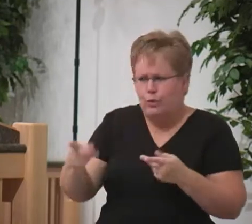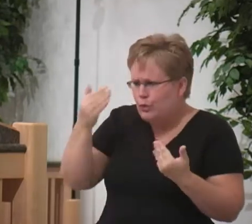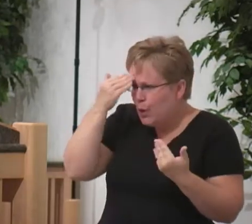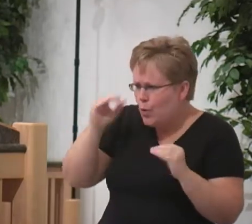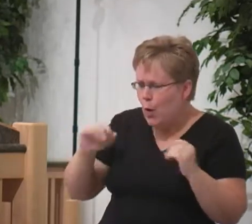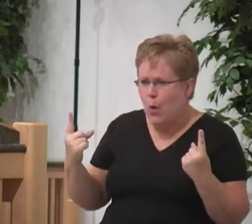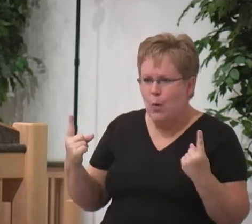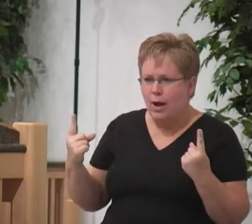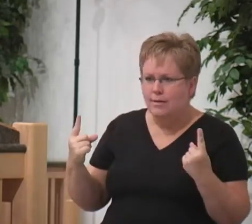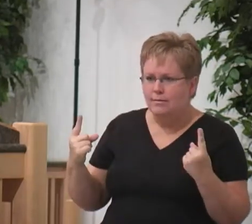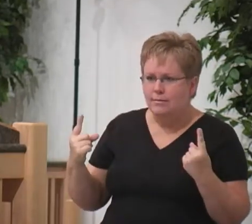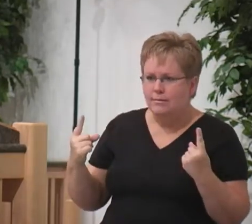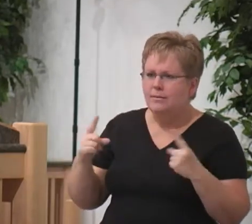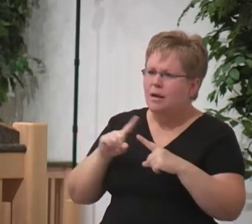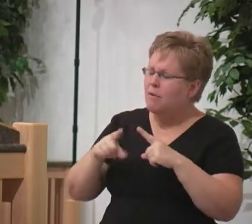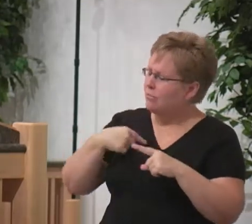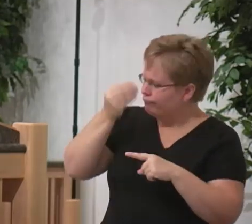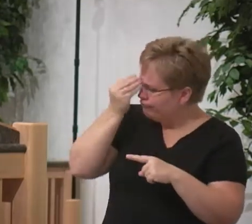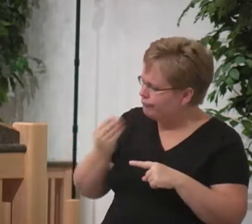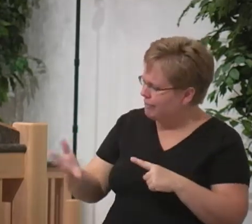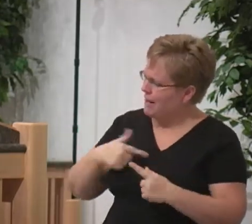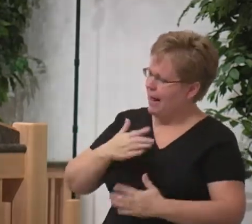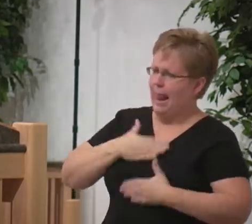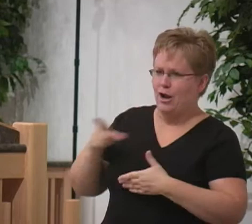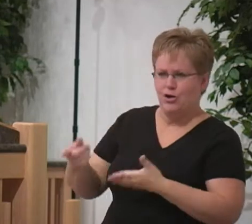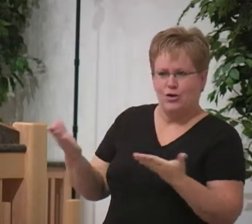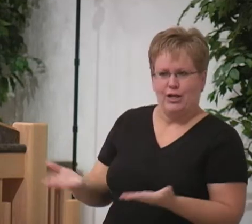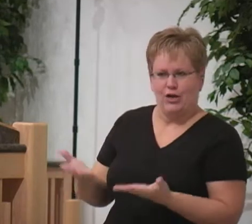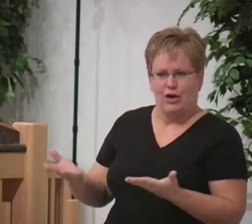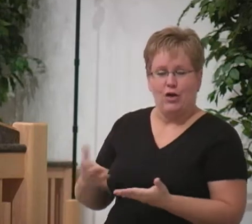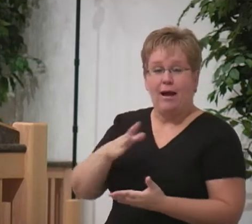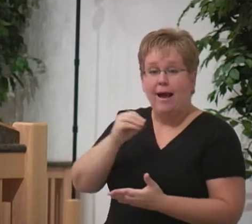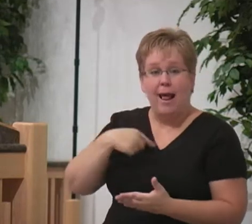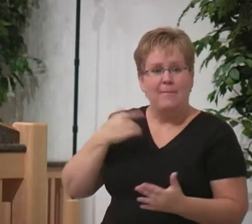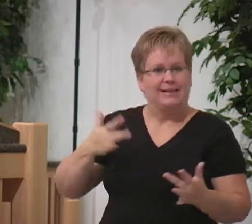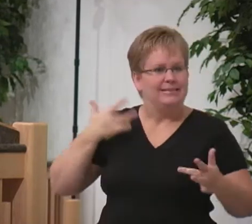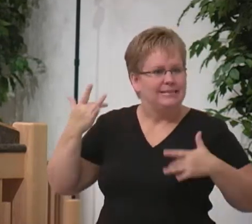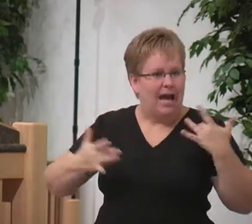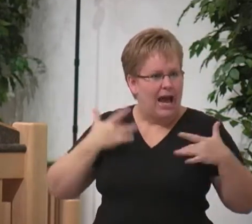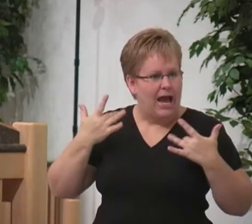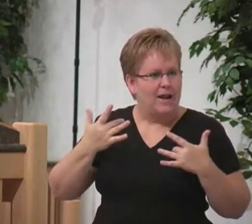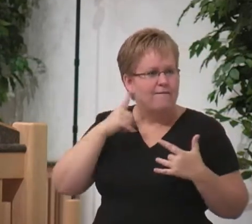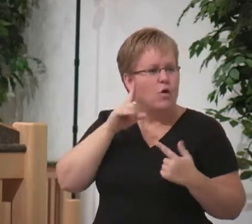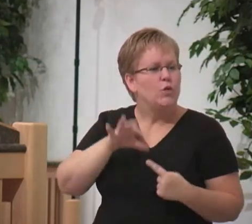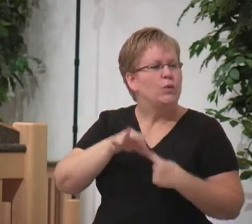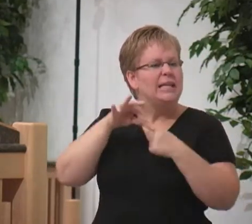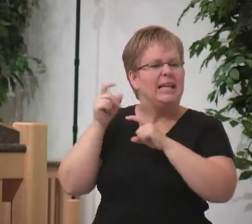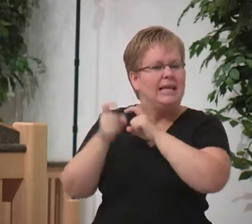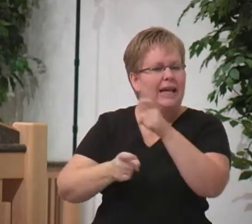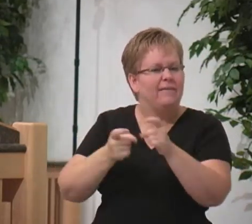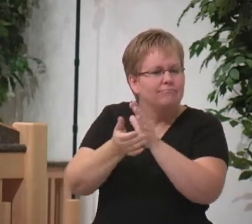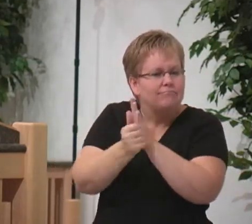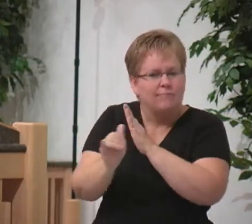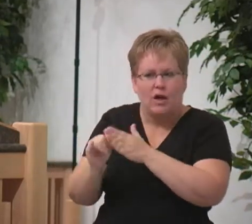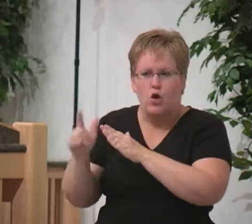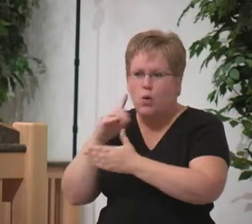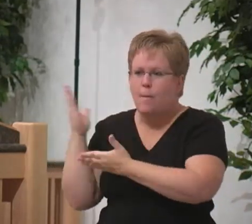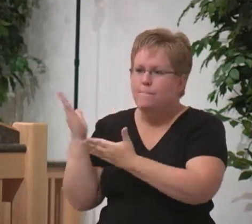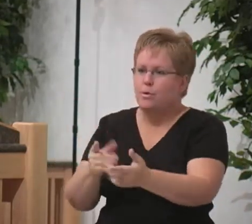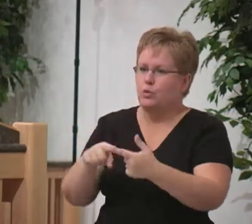anyone. But I'm so glad that you are here, and I am so excited for the unique gifts that you are going to bring to this place this